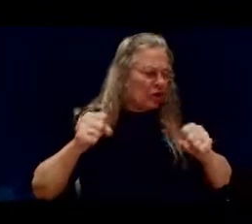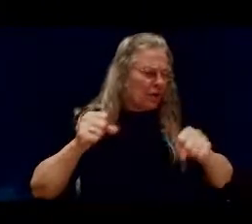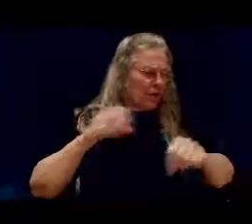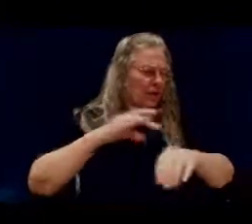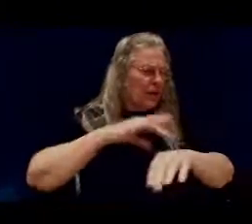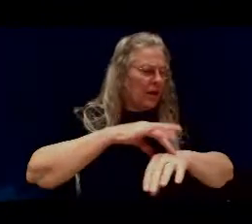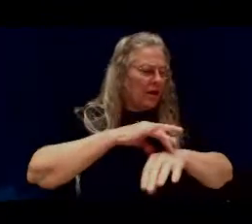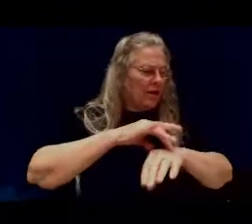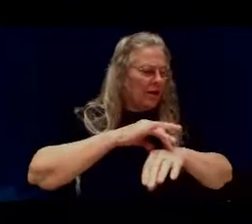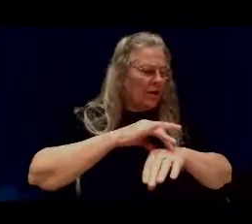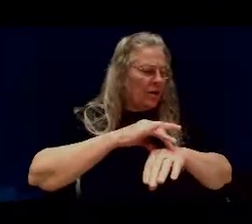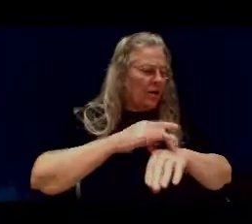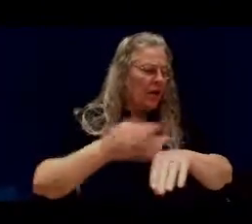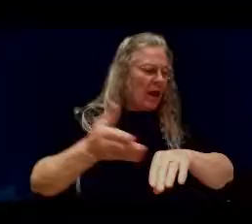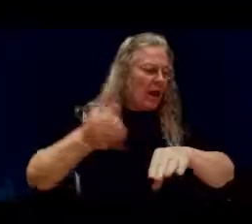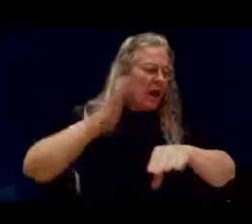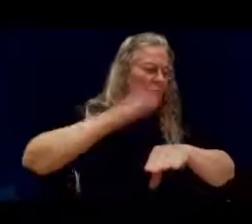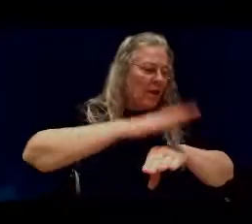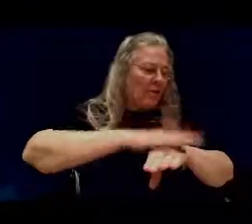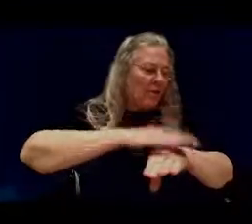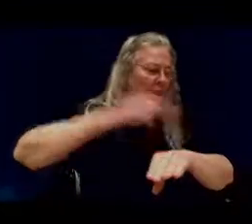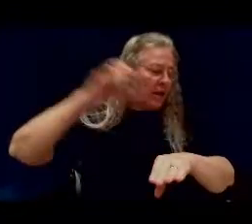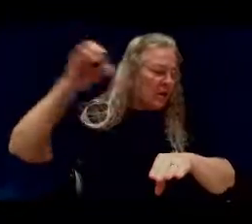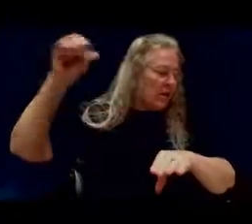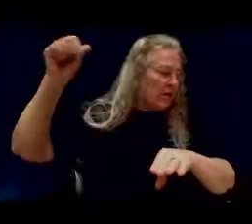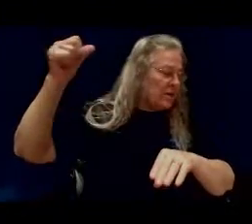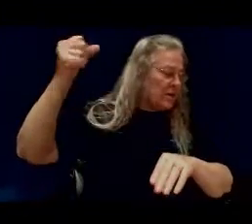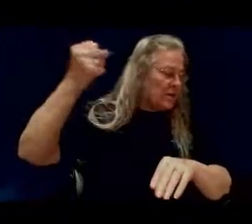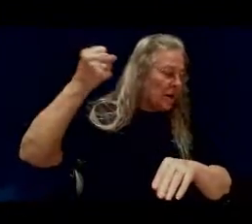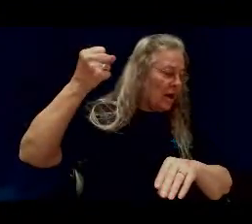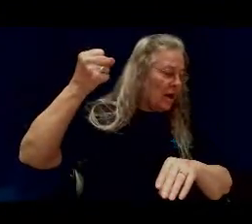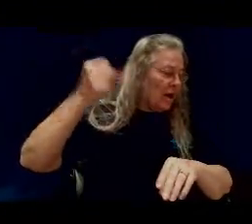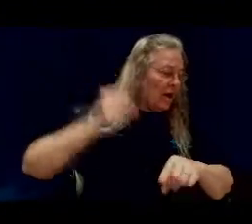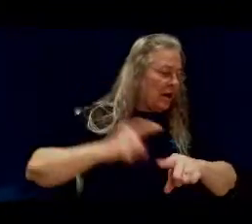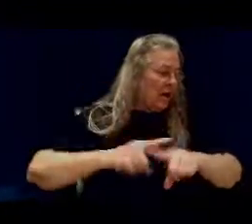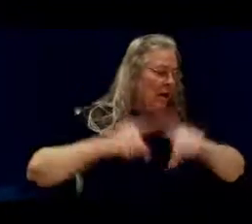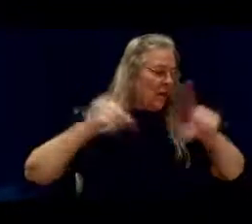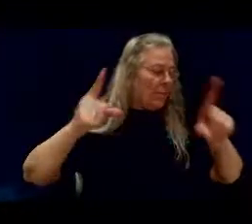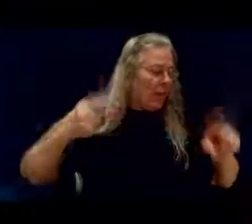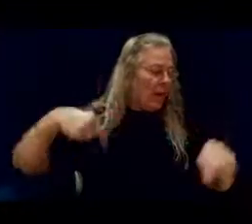shook the earth and veiled the sun.